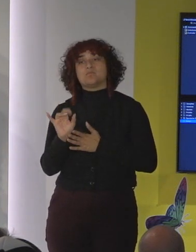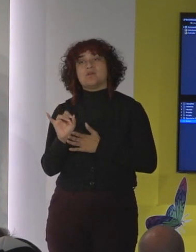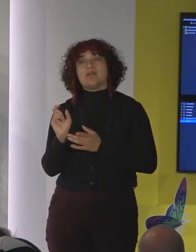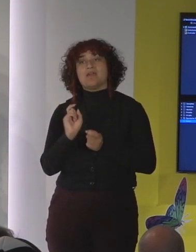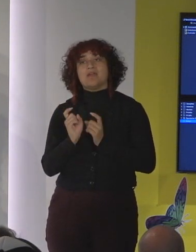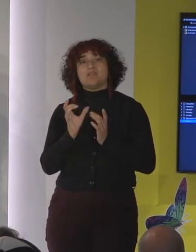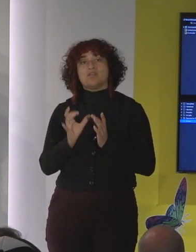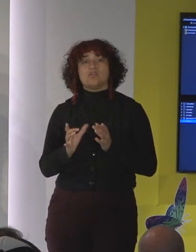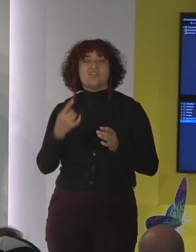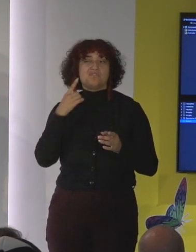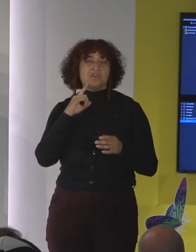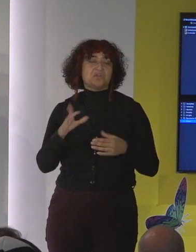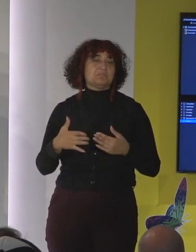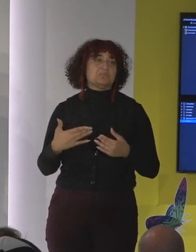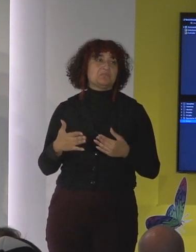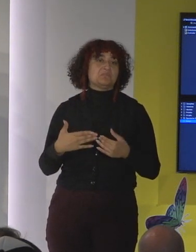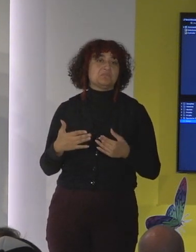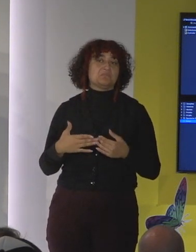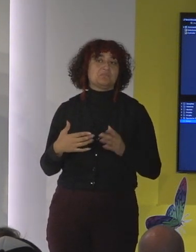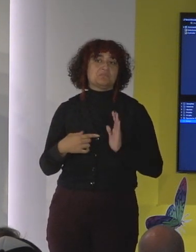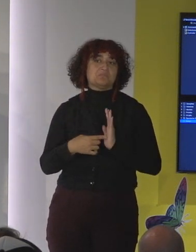convenience.